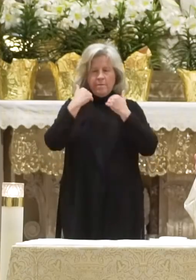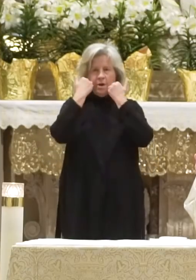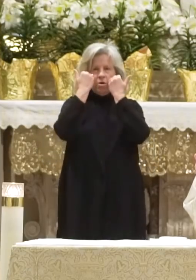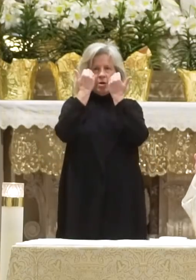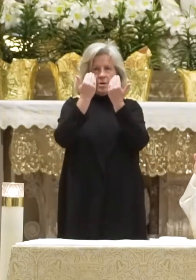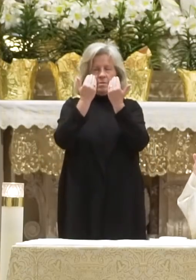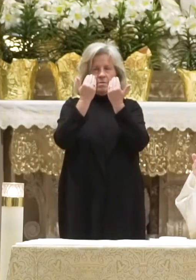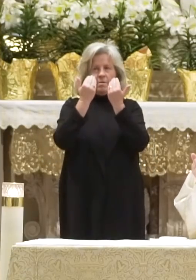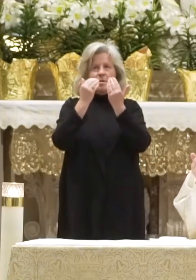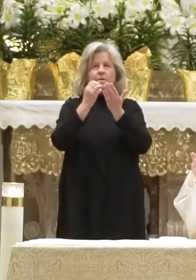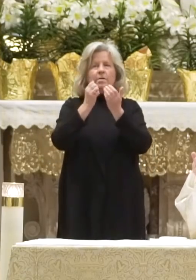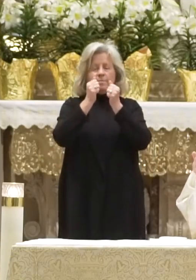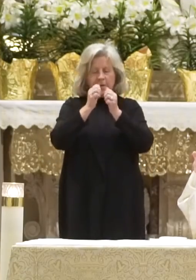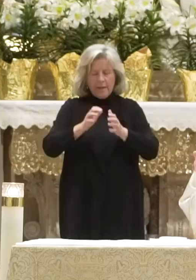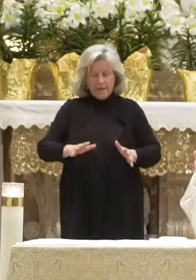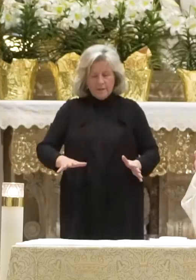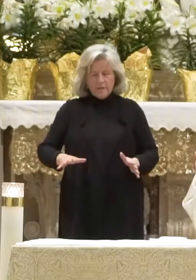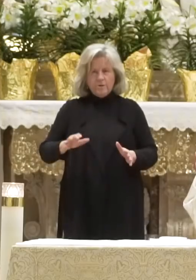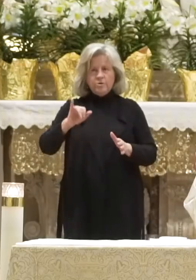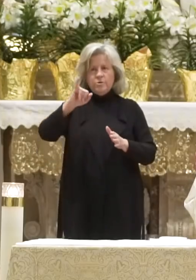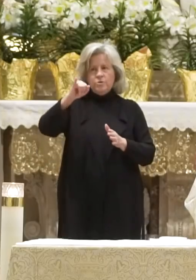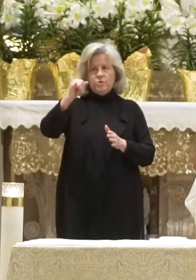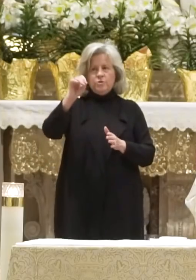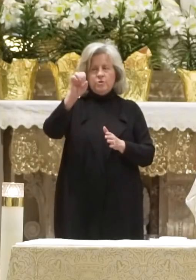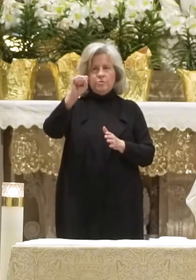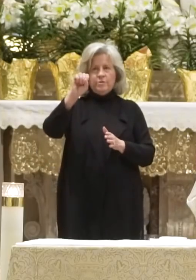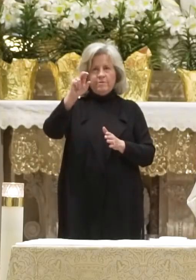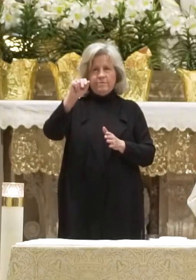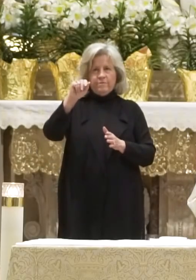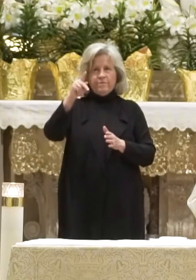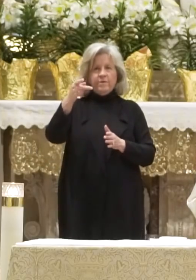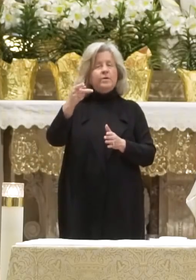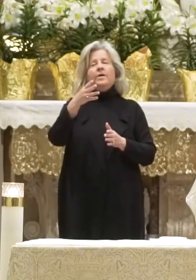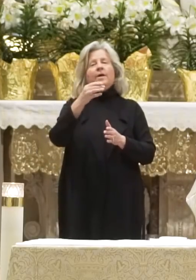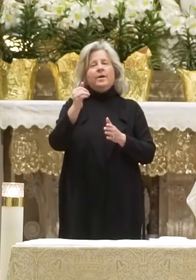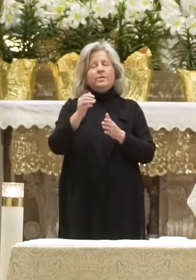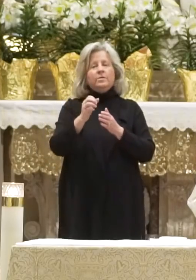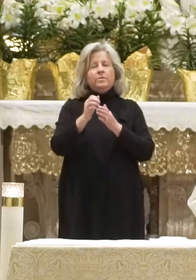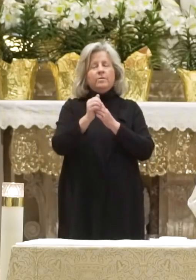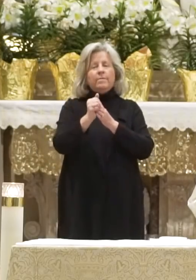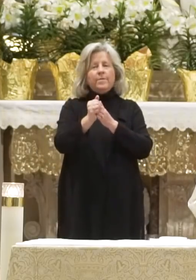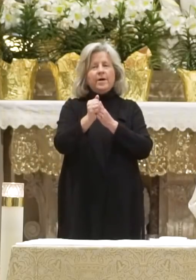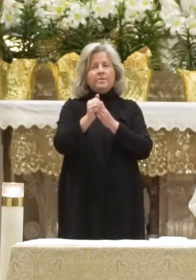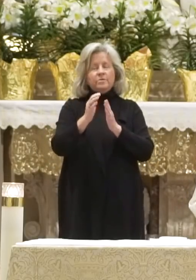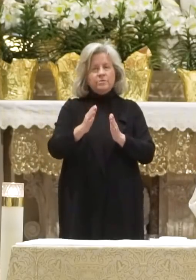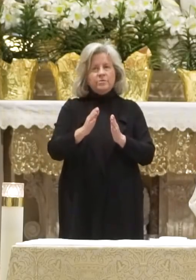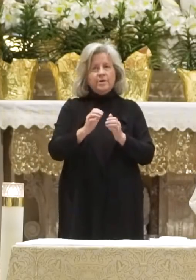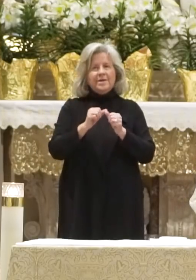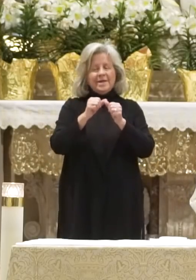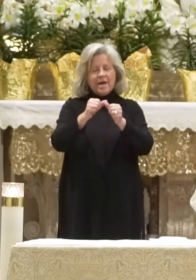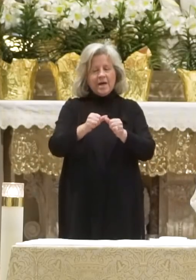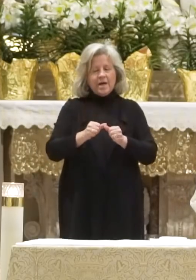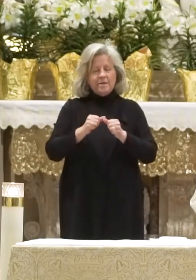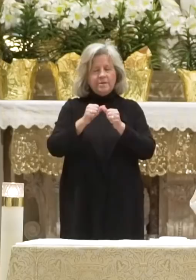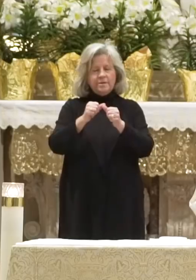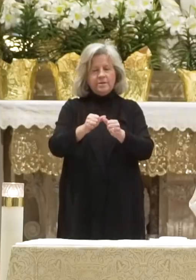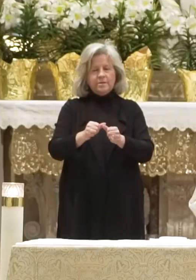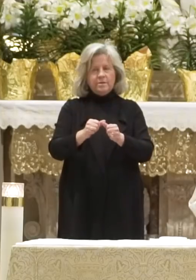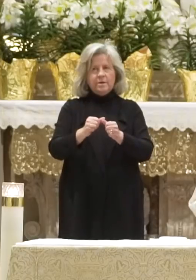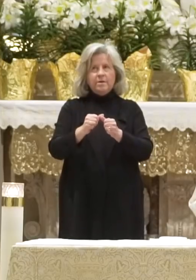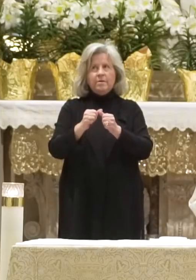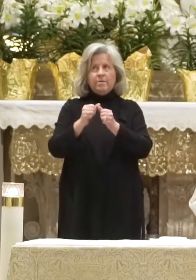spouse, with your blessed apostles and glorious martyrs, and with all the saints, on whose constant intercession in your